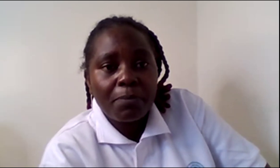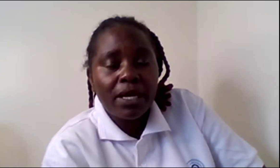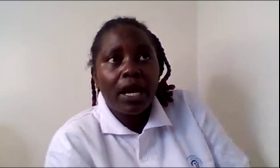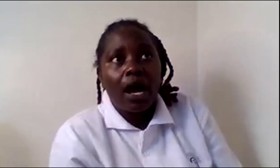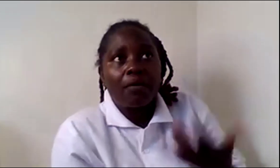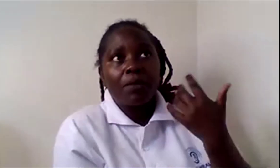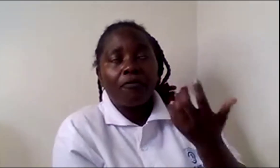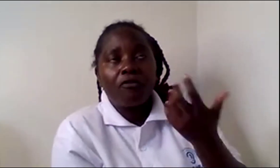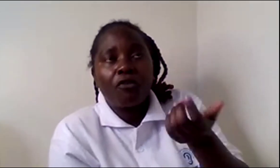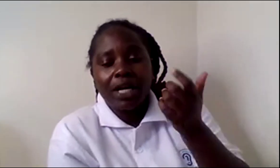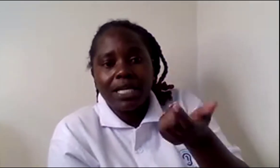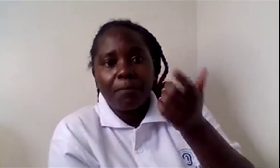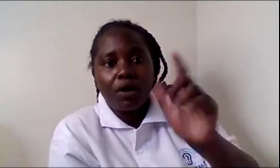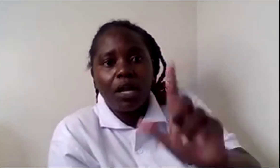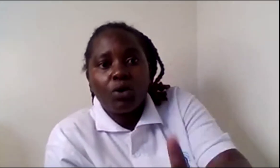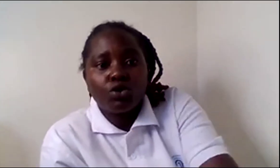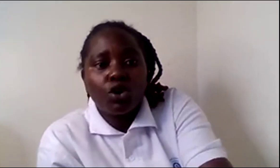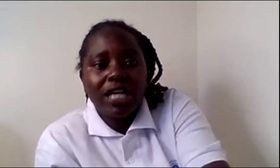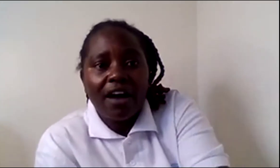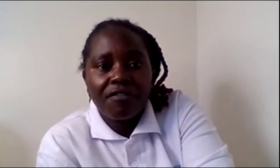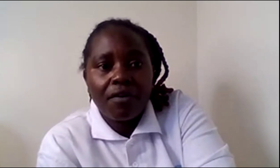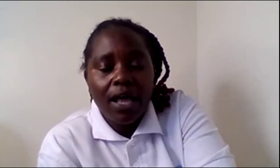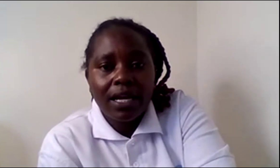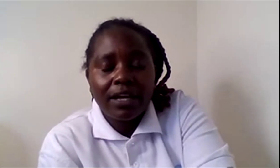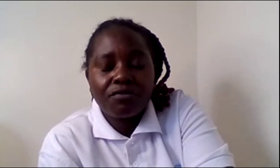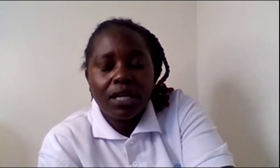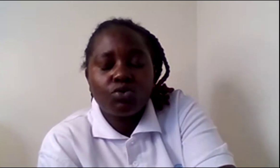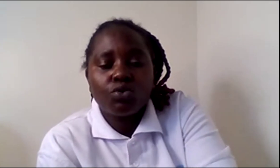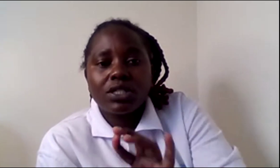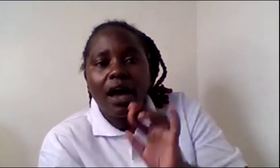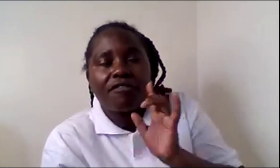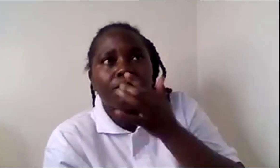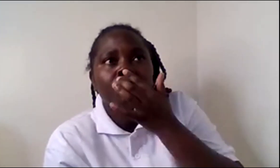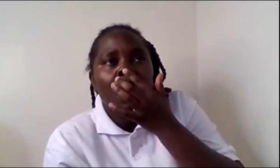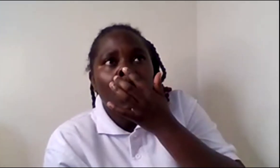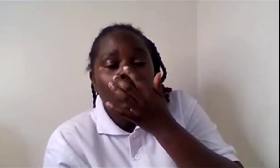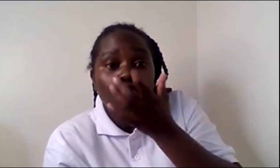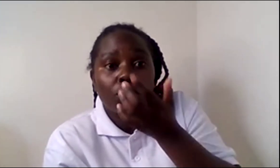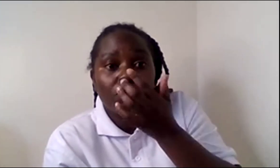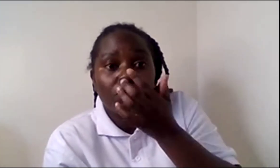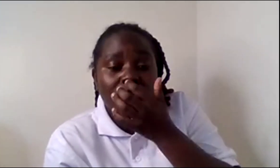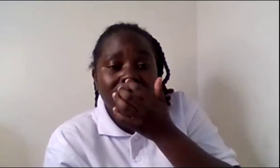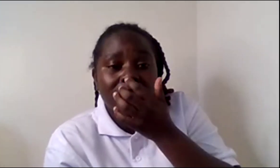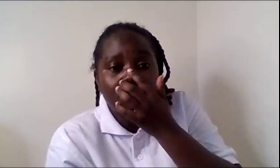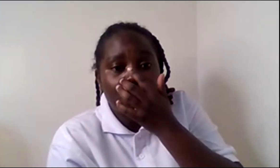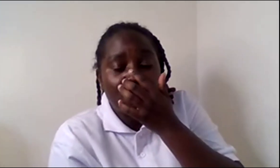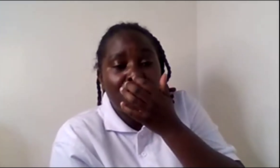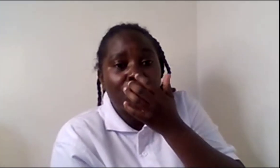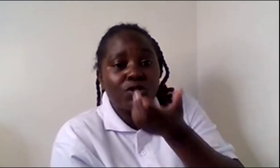maybe, for example, we do not have other deaf that do not have a social media account. So is it possible for you to